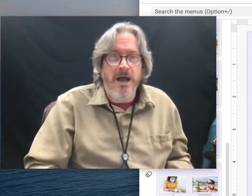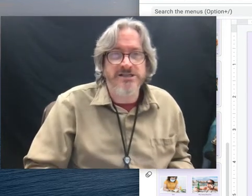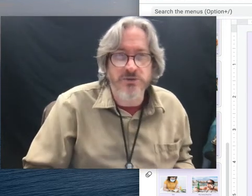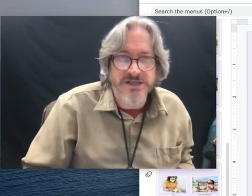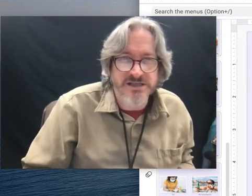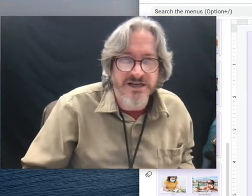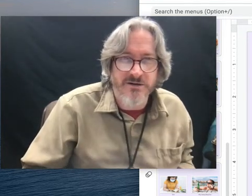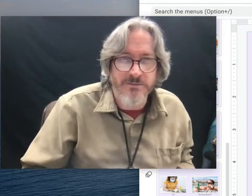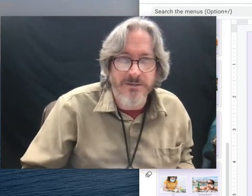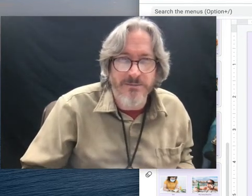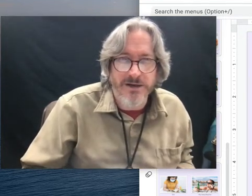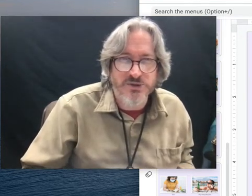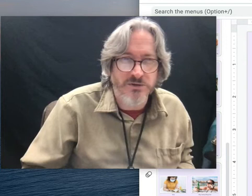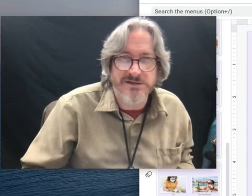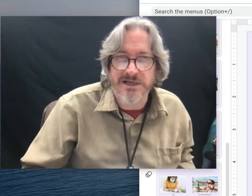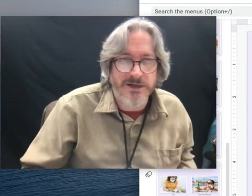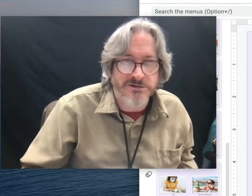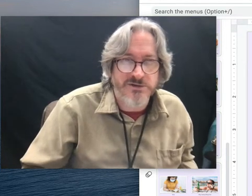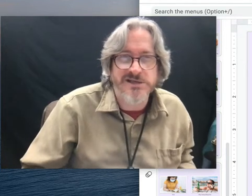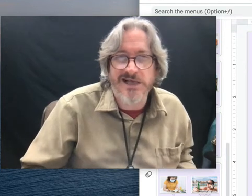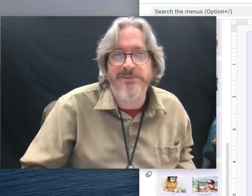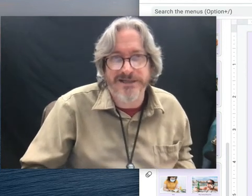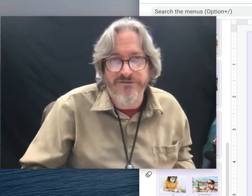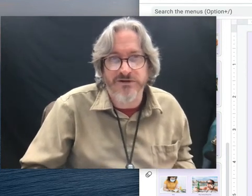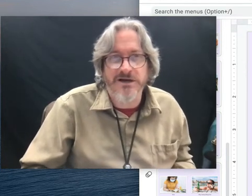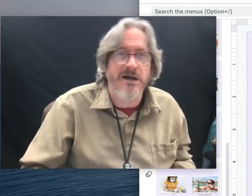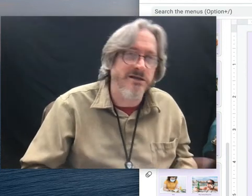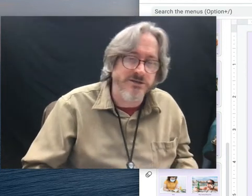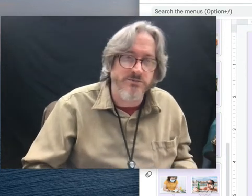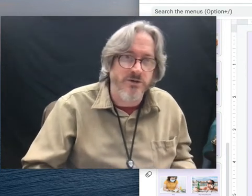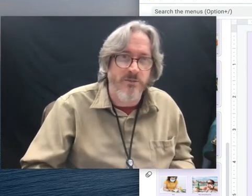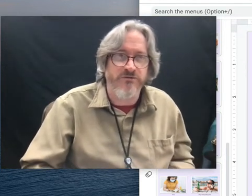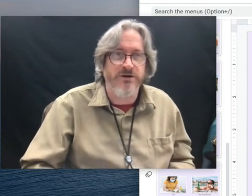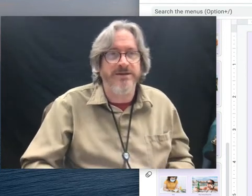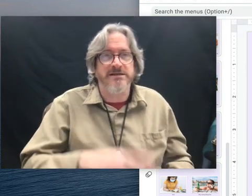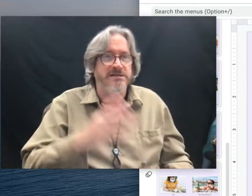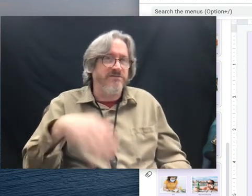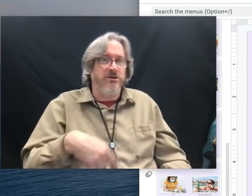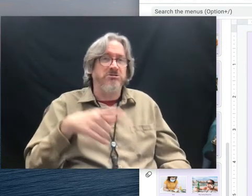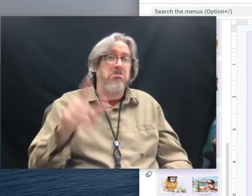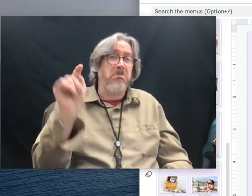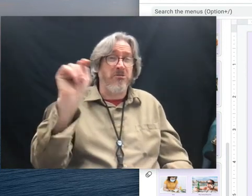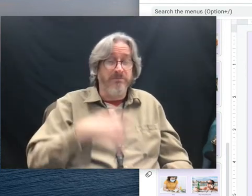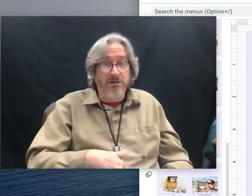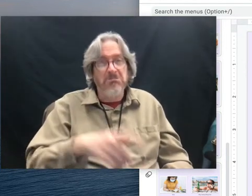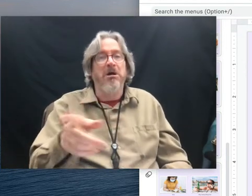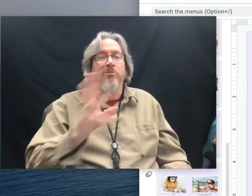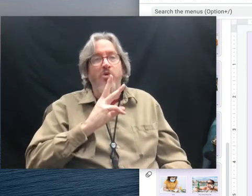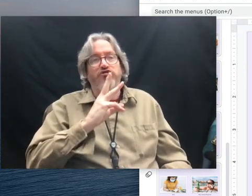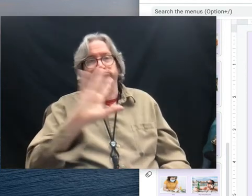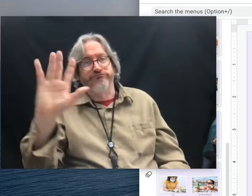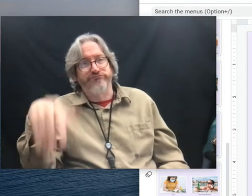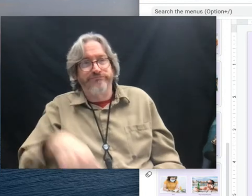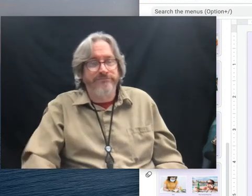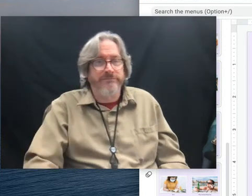In high schools, it's, middle schools, elementary schools, it's a bit different. College, we're a lot more free with that stuff. So,